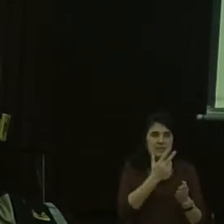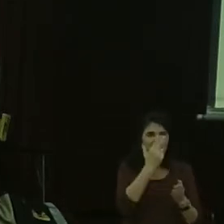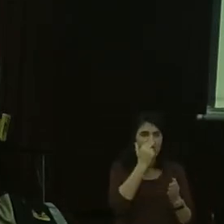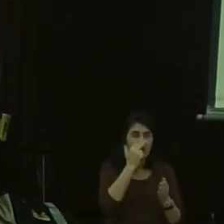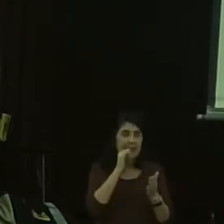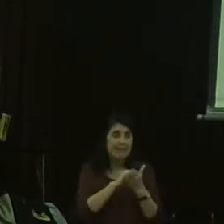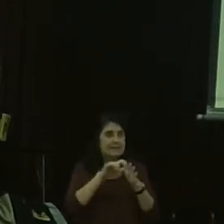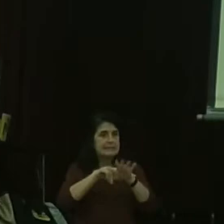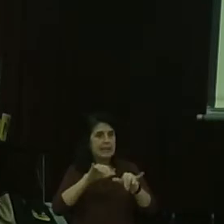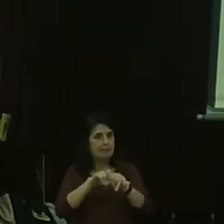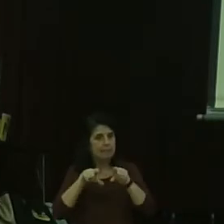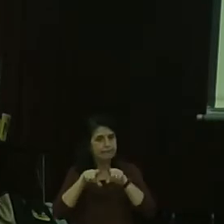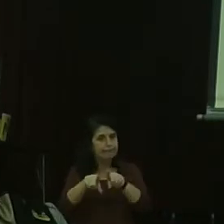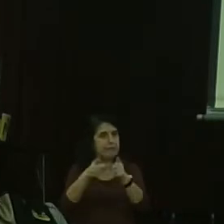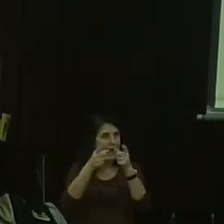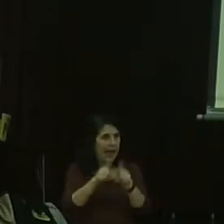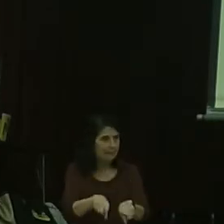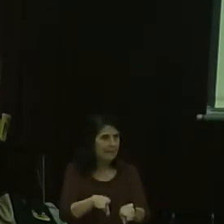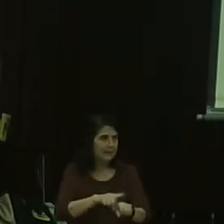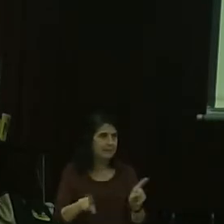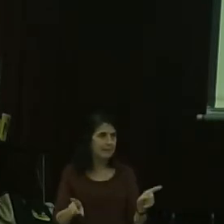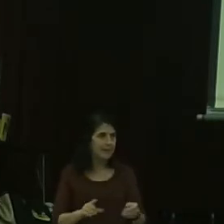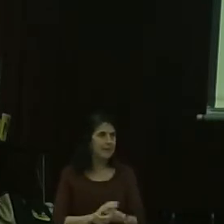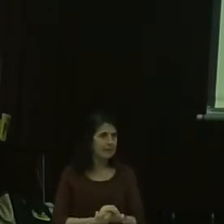but it's on our radar.